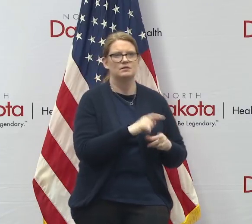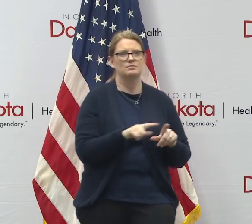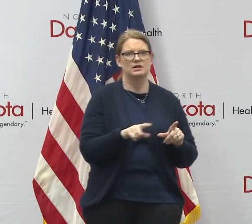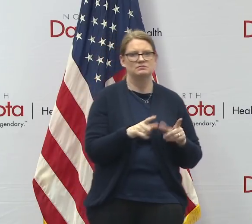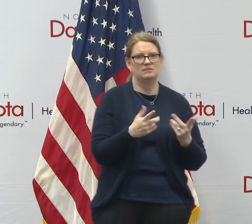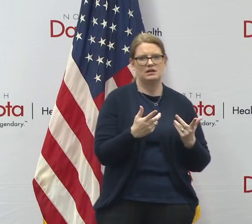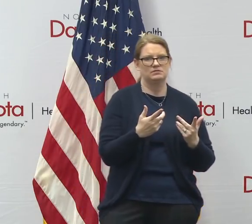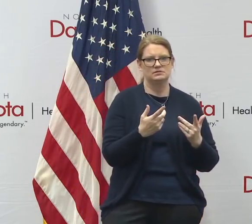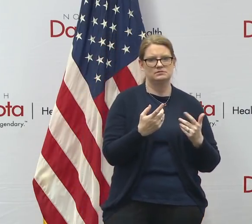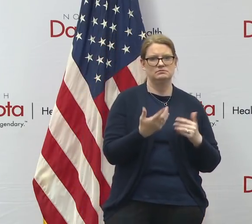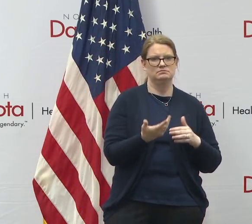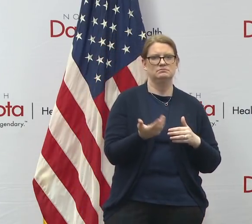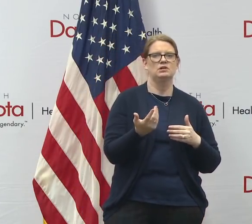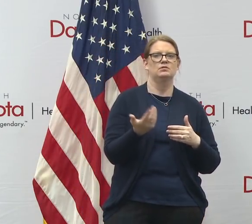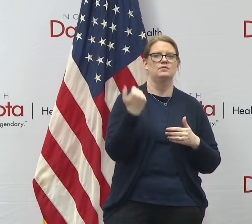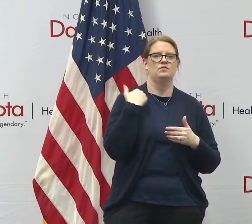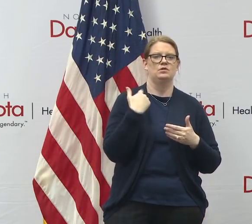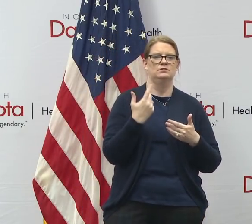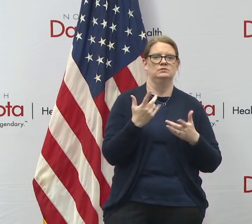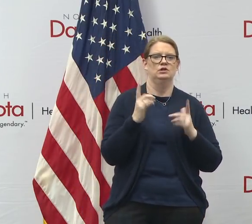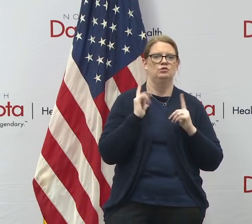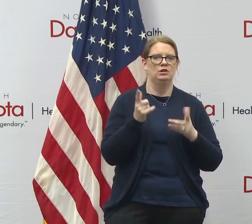done earlier in the week.